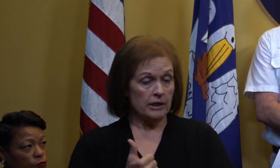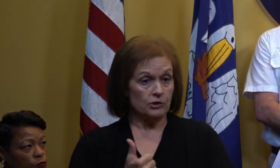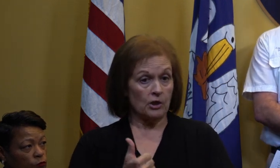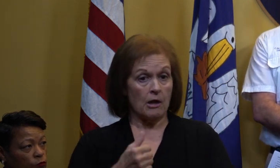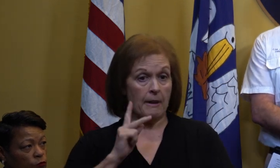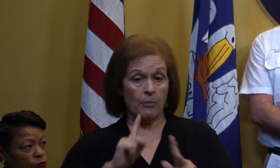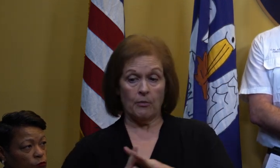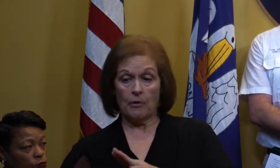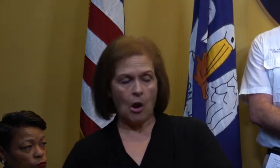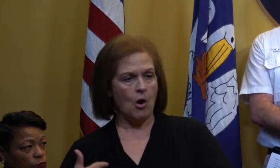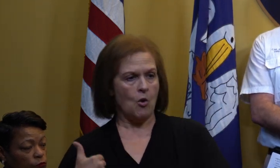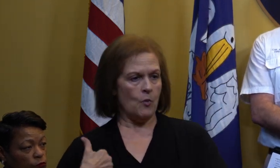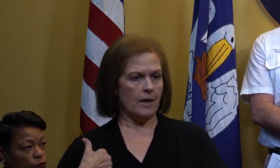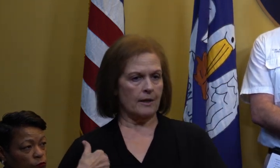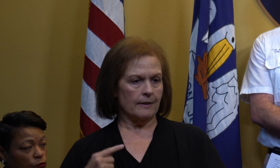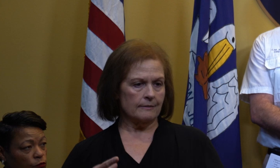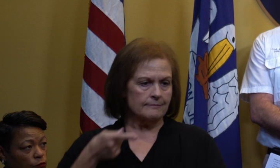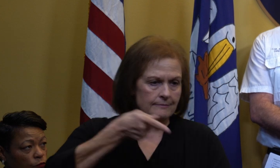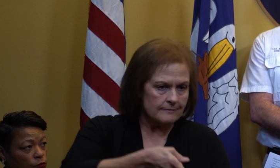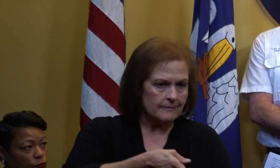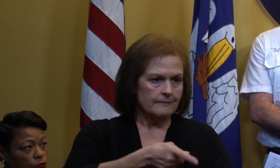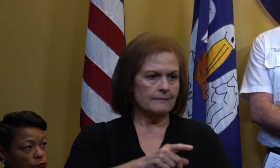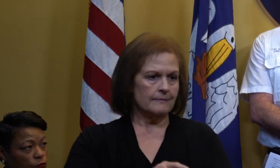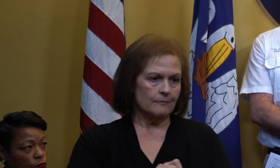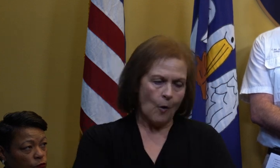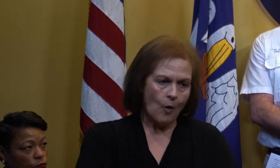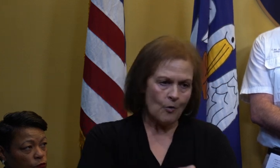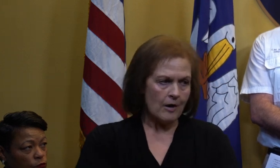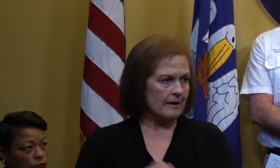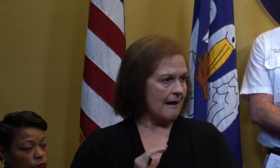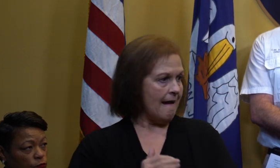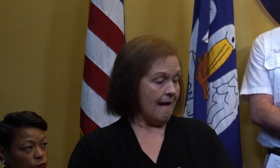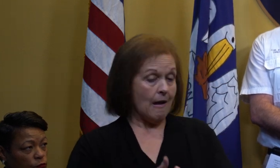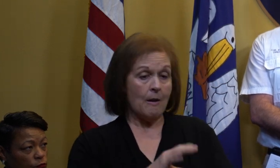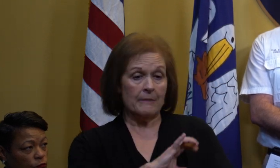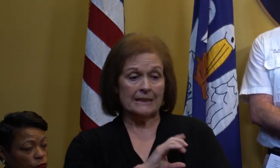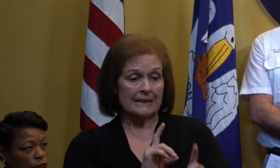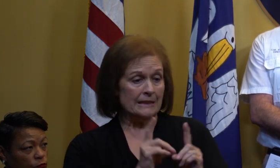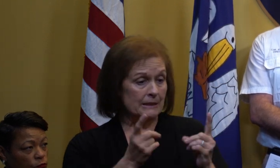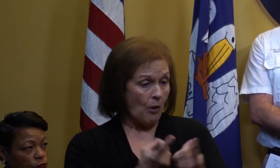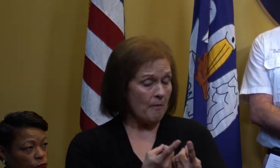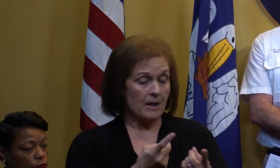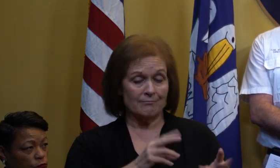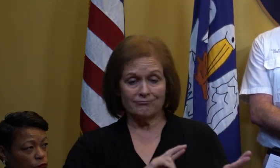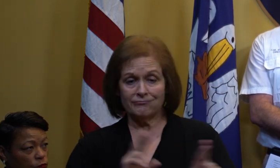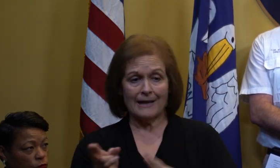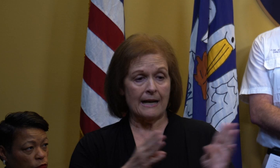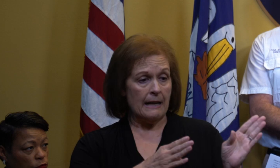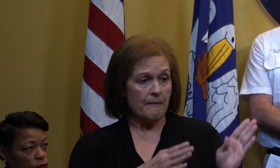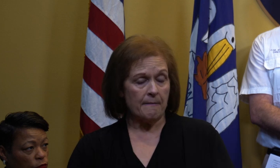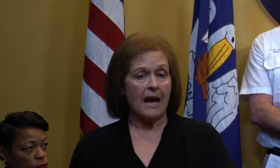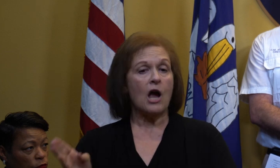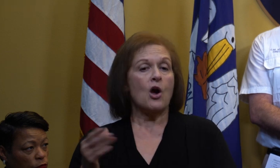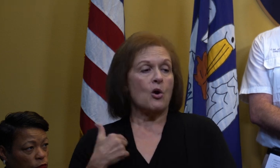it. And we are your 1,200 member police department. We're prepared, we're